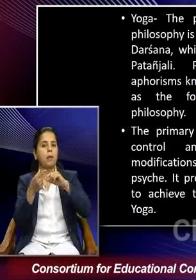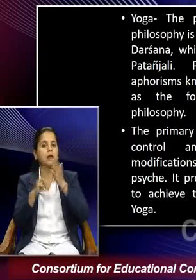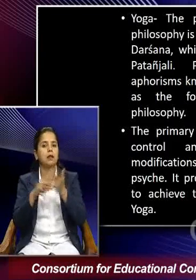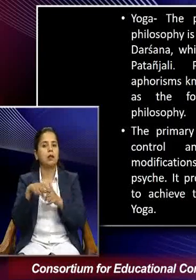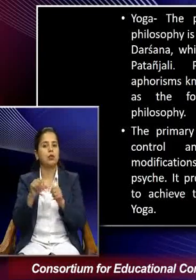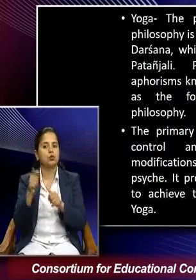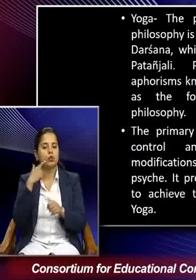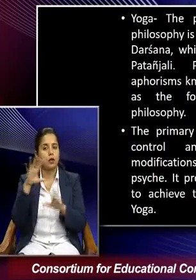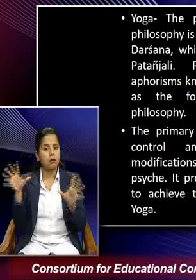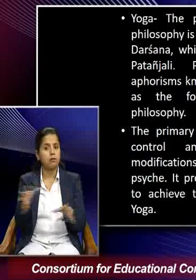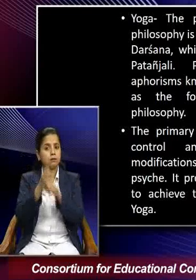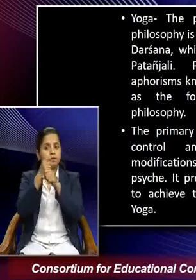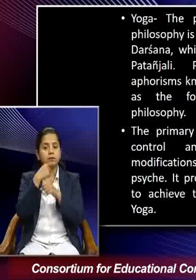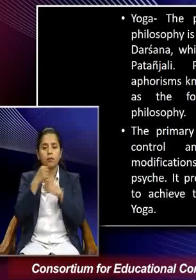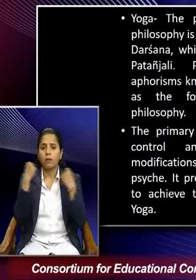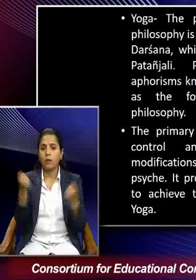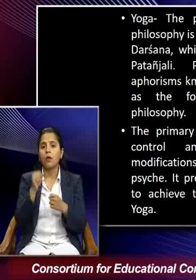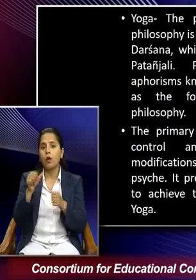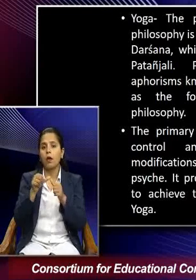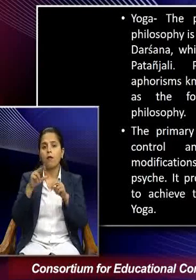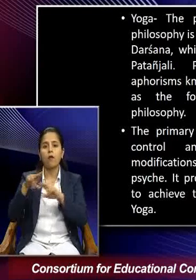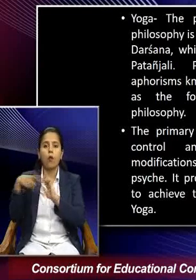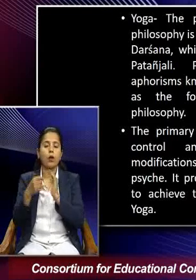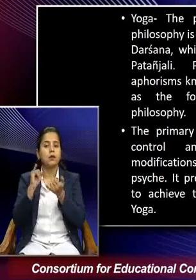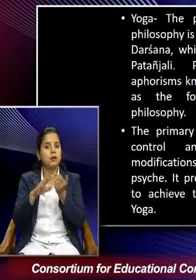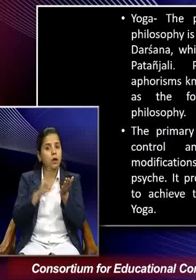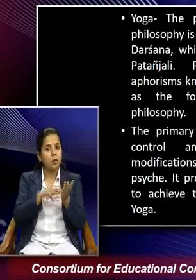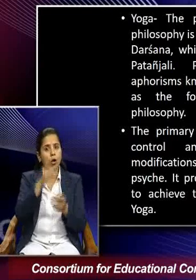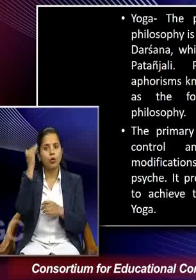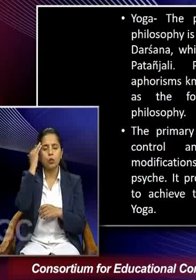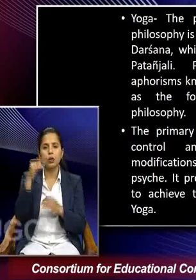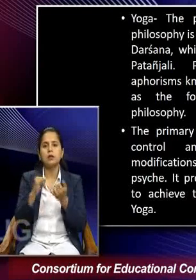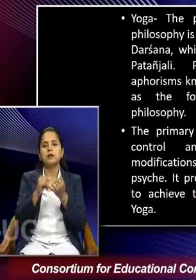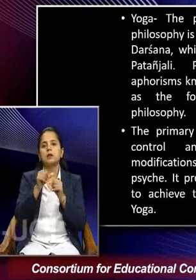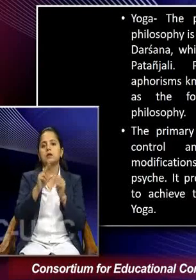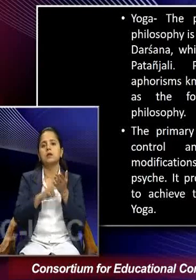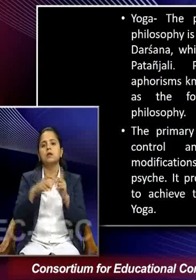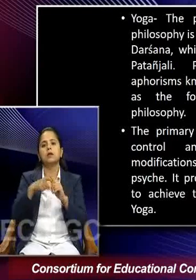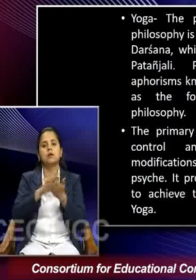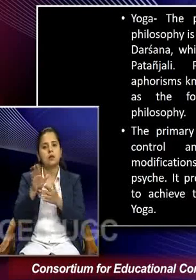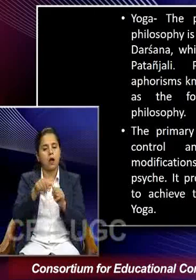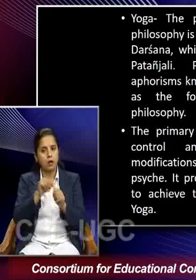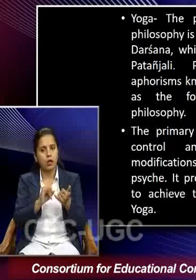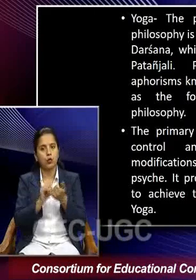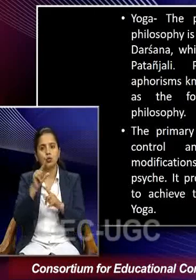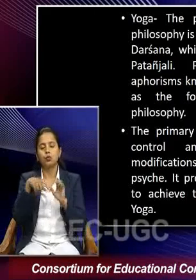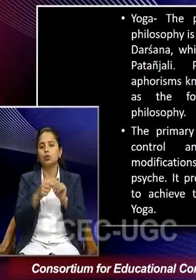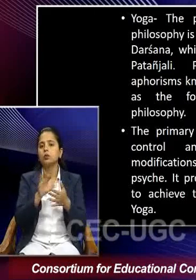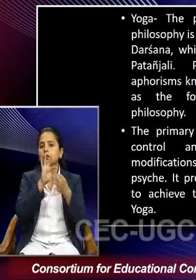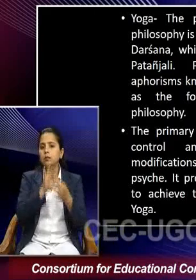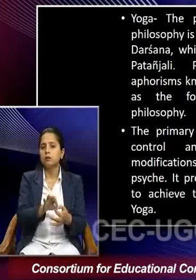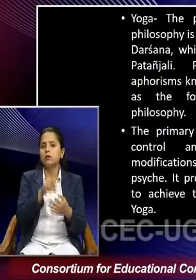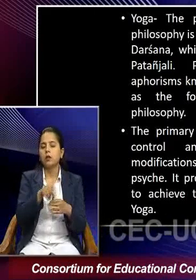Patanjali's compilations of aphorisms known as Sankhya Sutra serves as